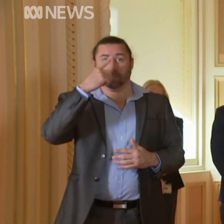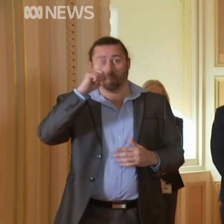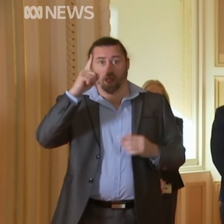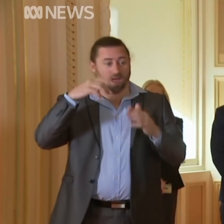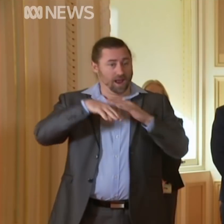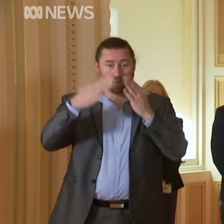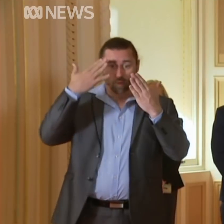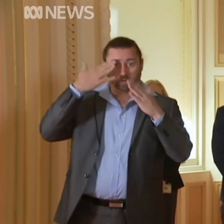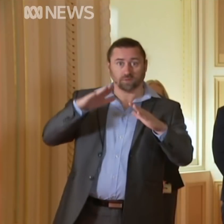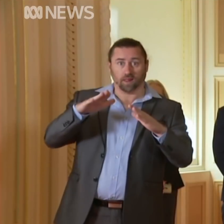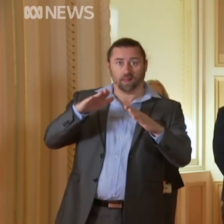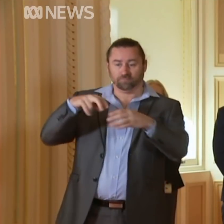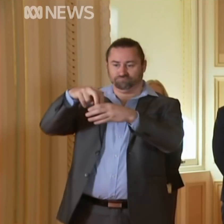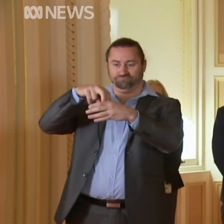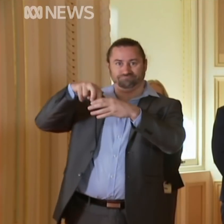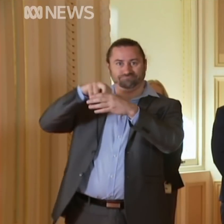within Queensland.